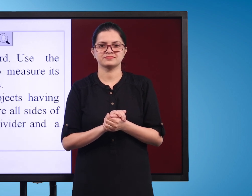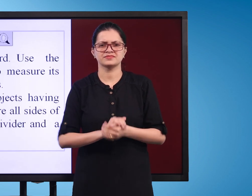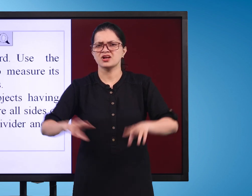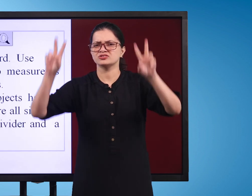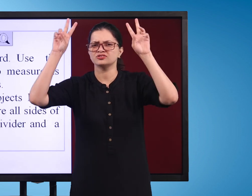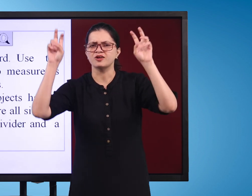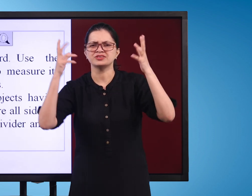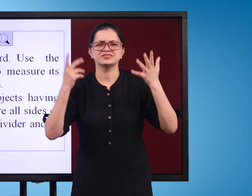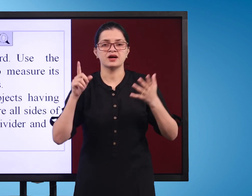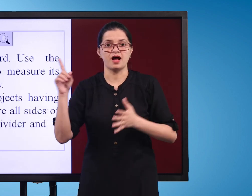Try these.